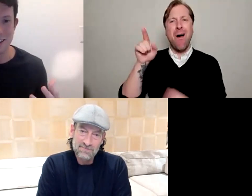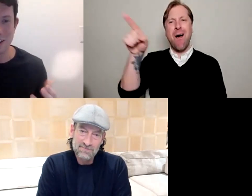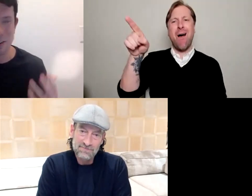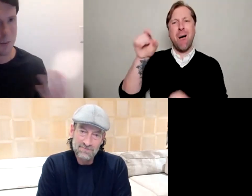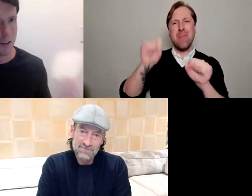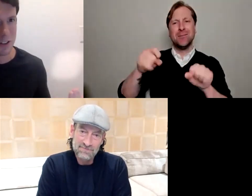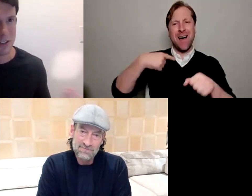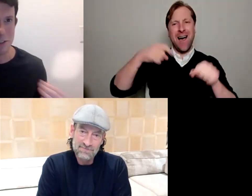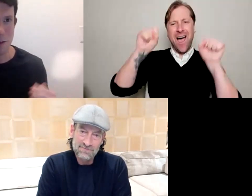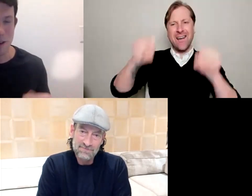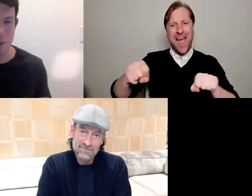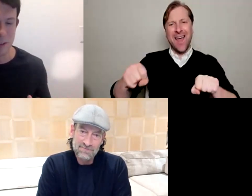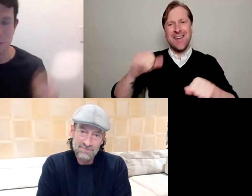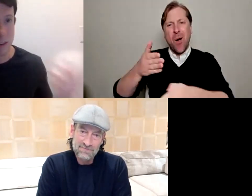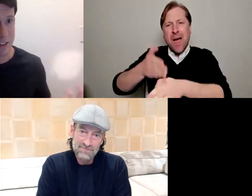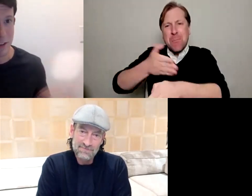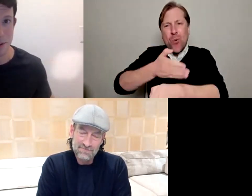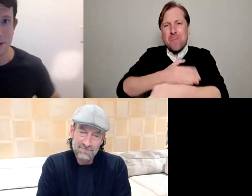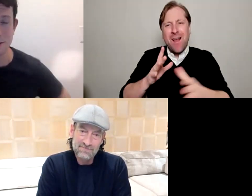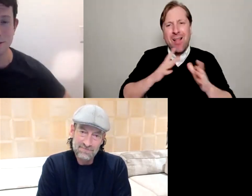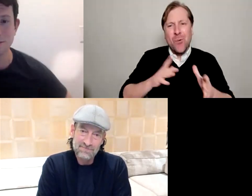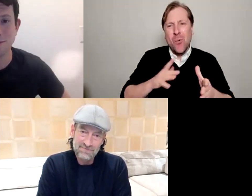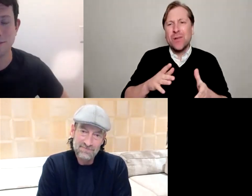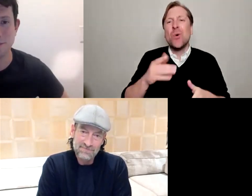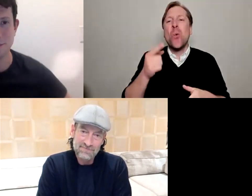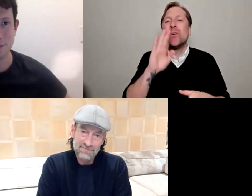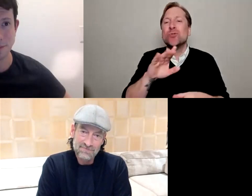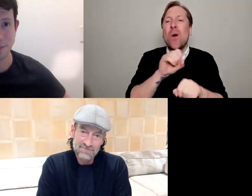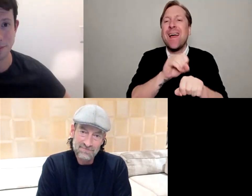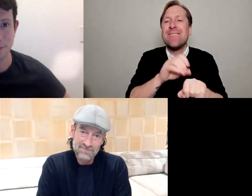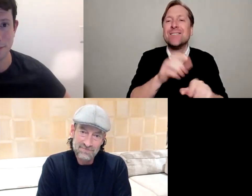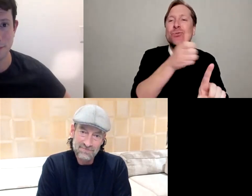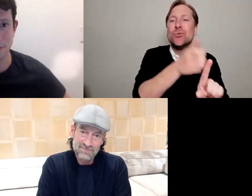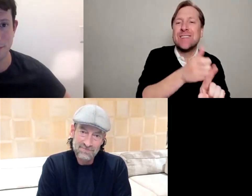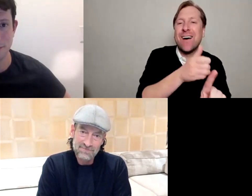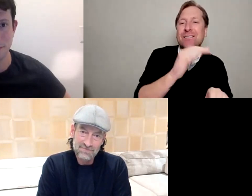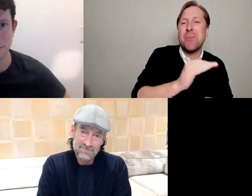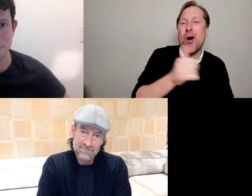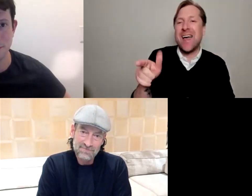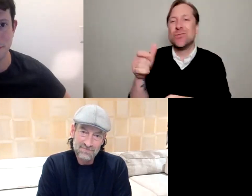there are small changes, small baby steps, but it is happening.